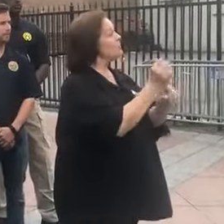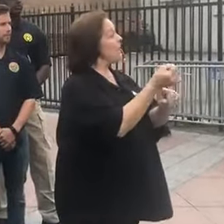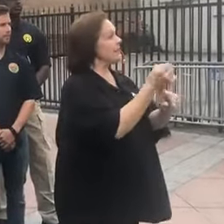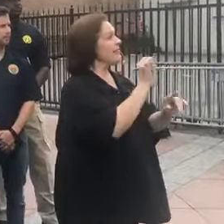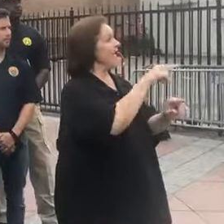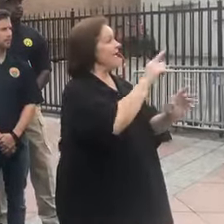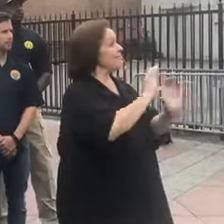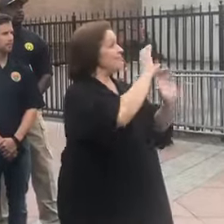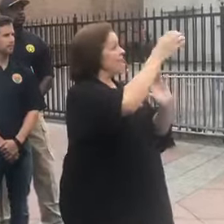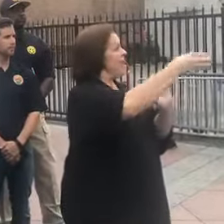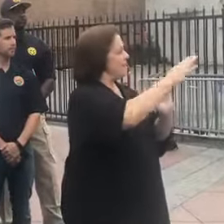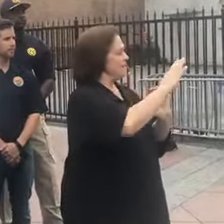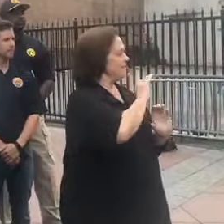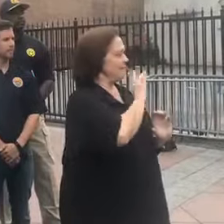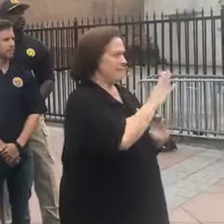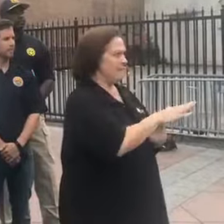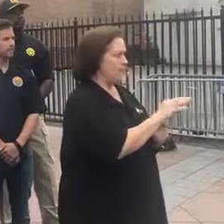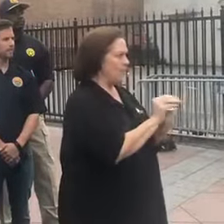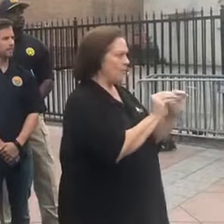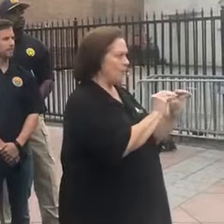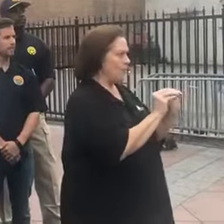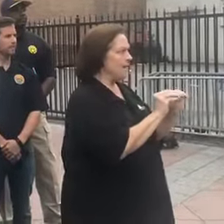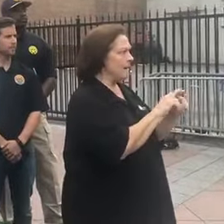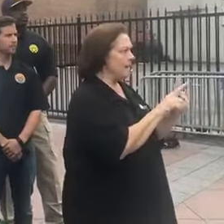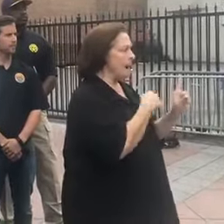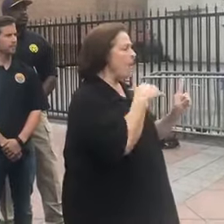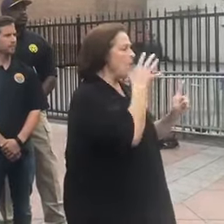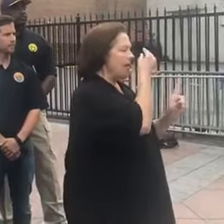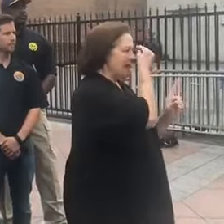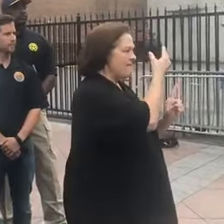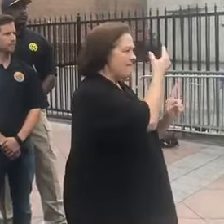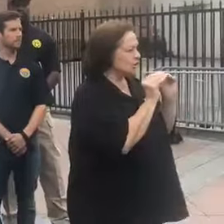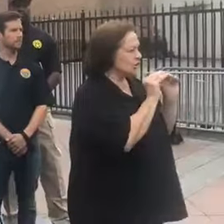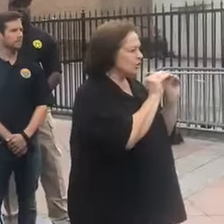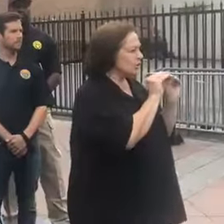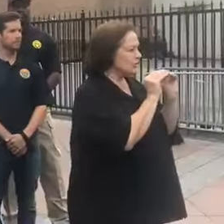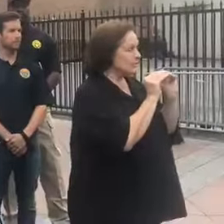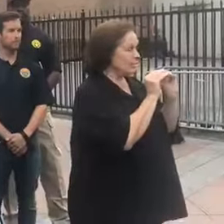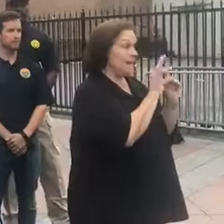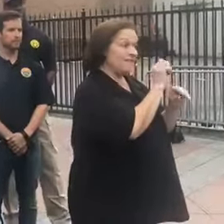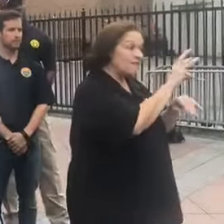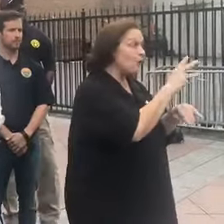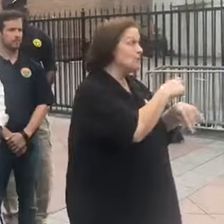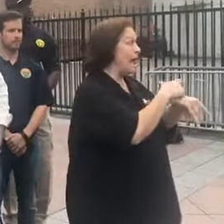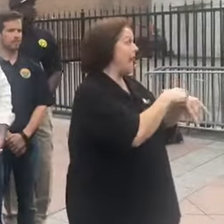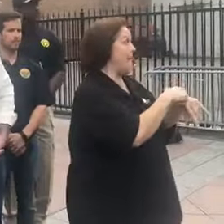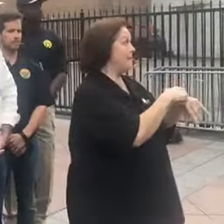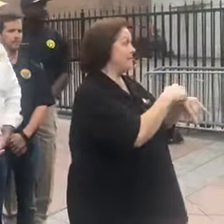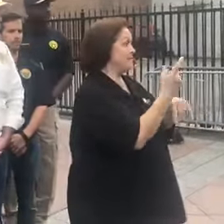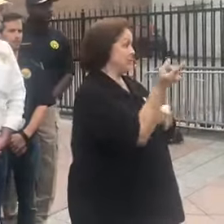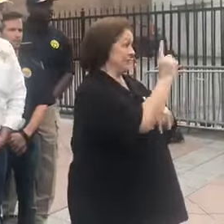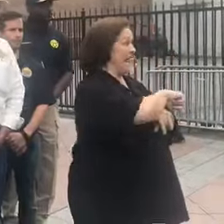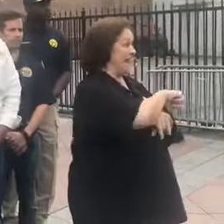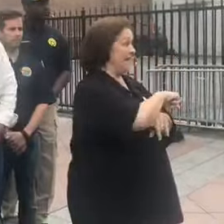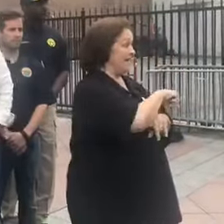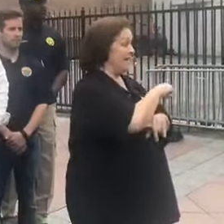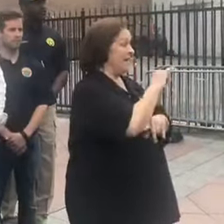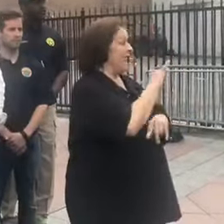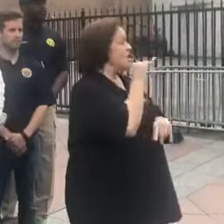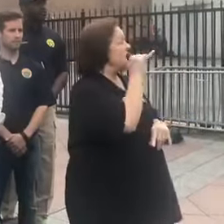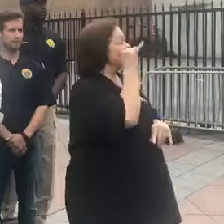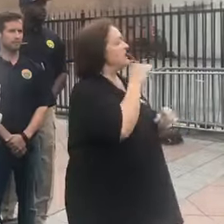So we are. We'll get to that information, but I think it's about an inch. Several times today, though, with that movement. Unlike